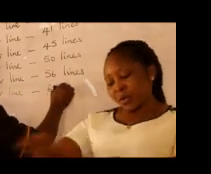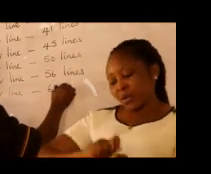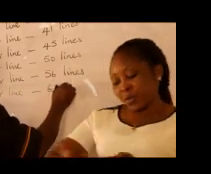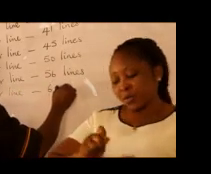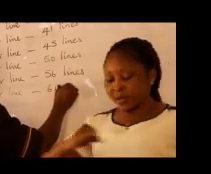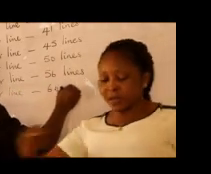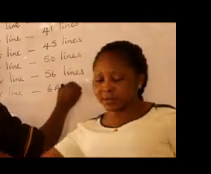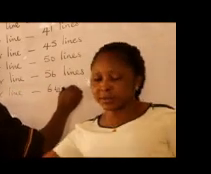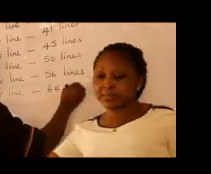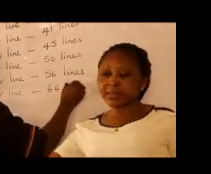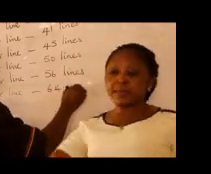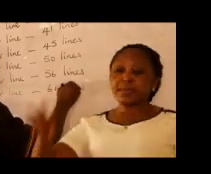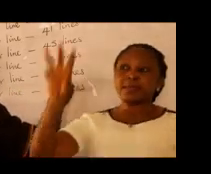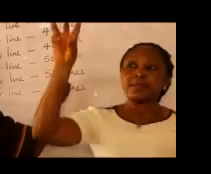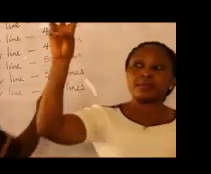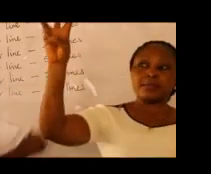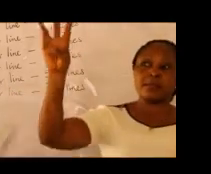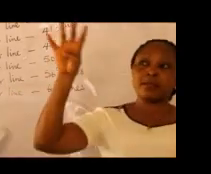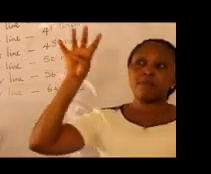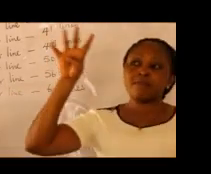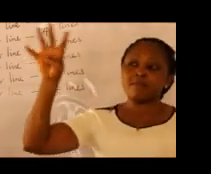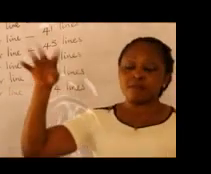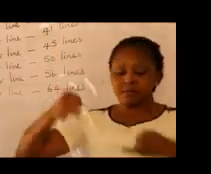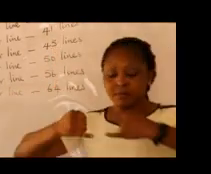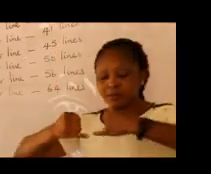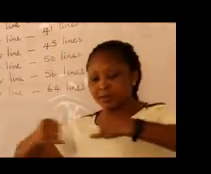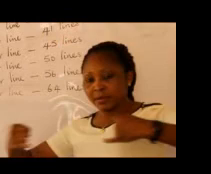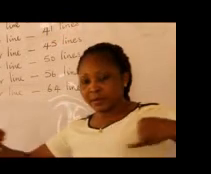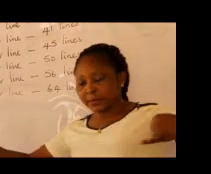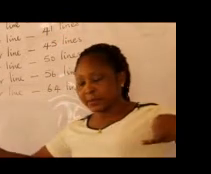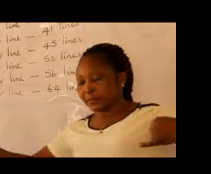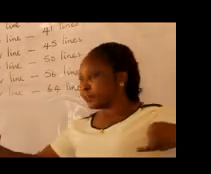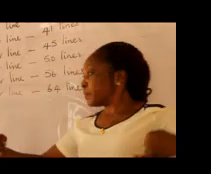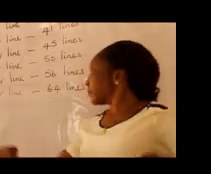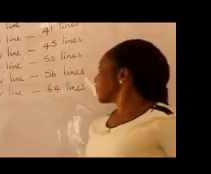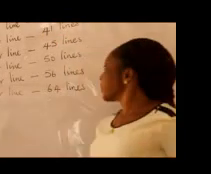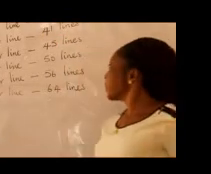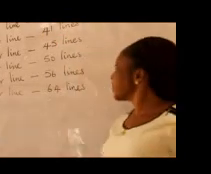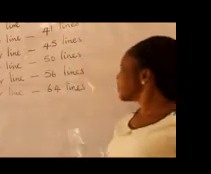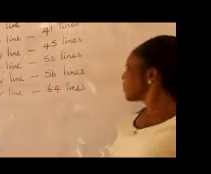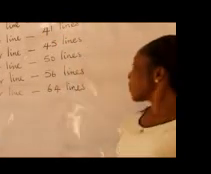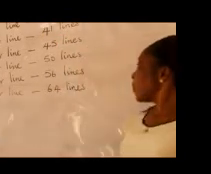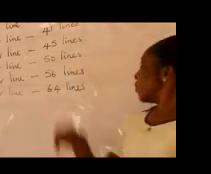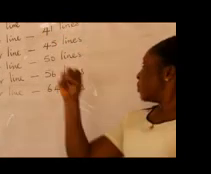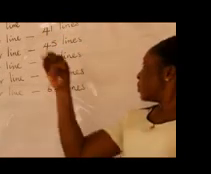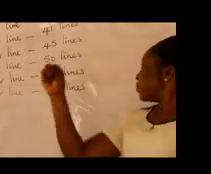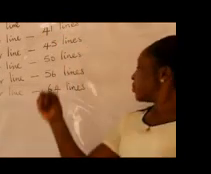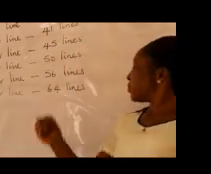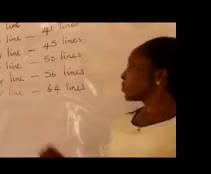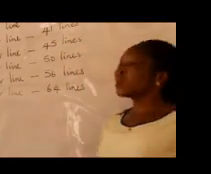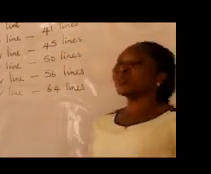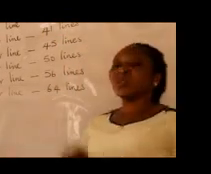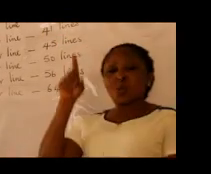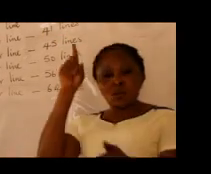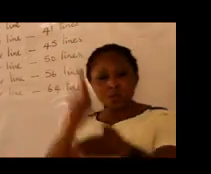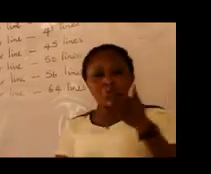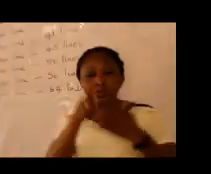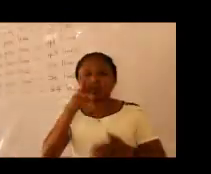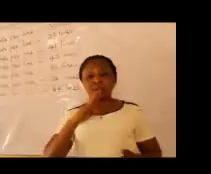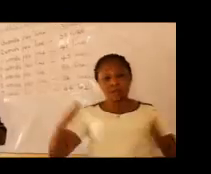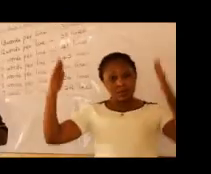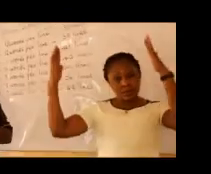64 lines. Okay? So what you are